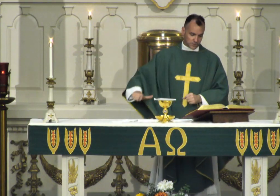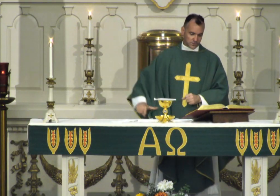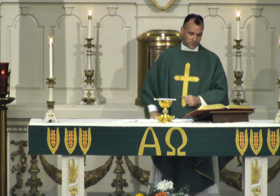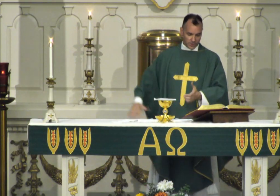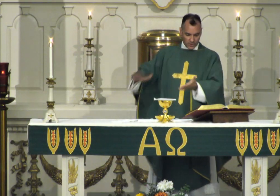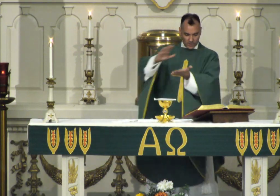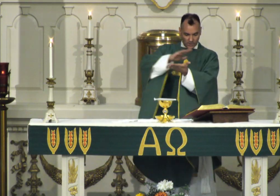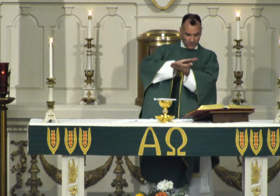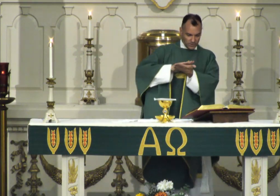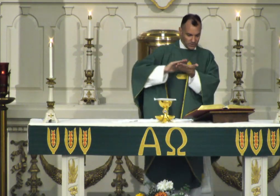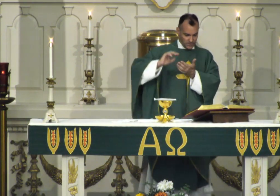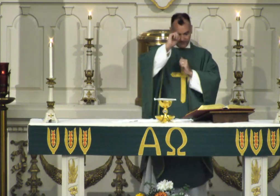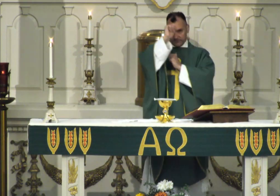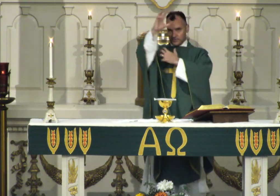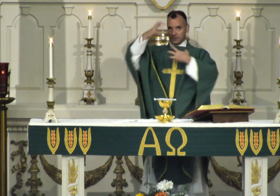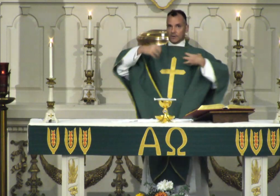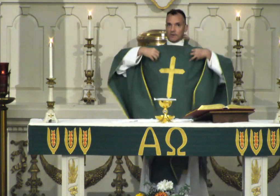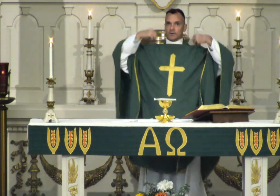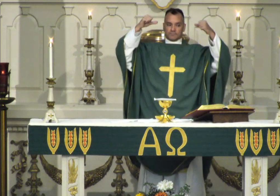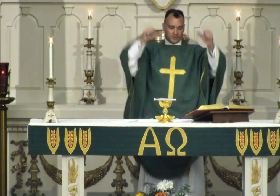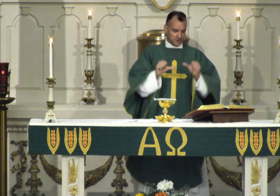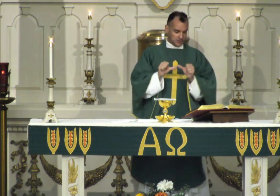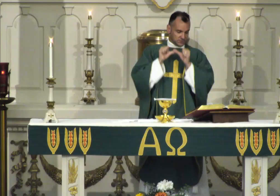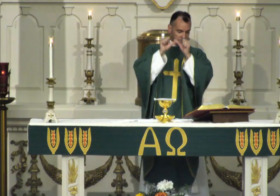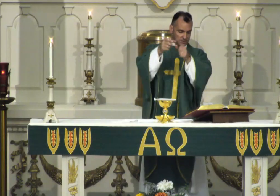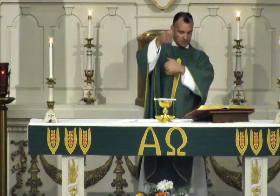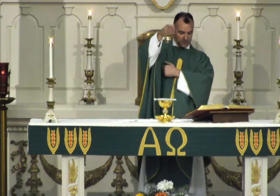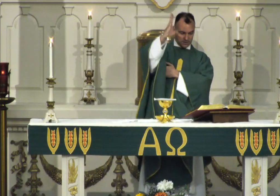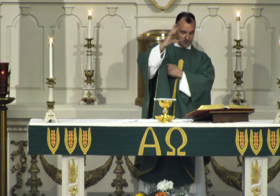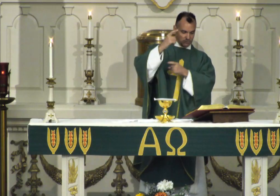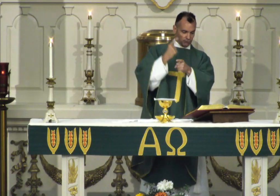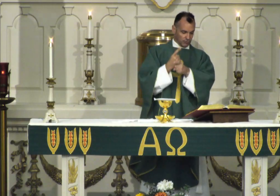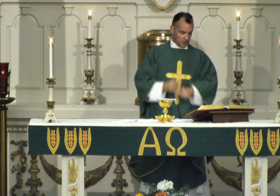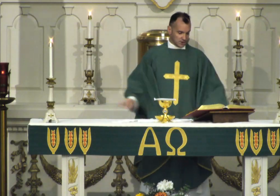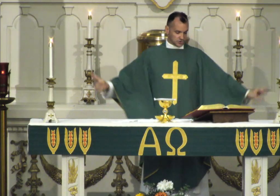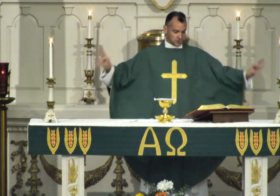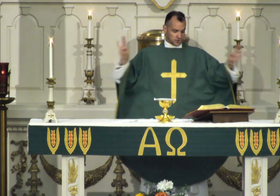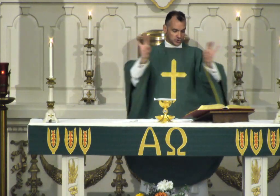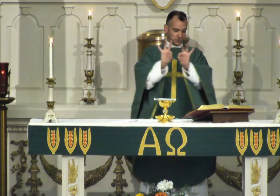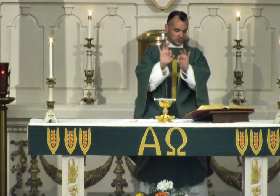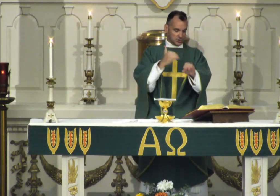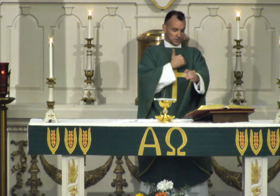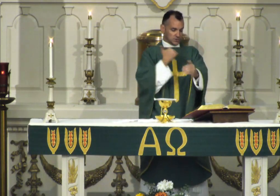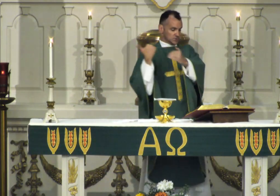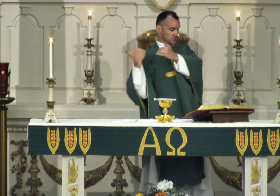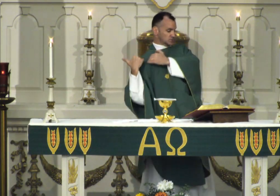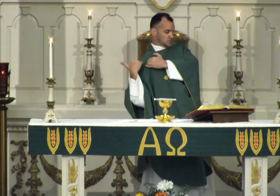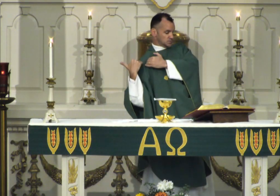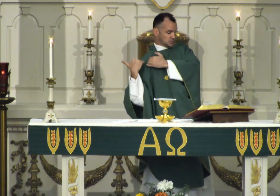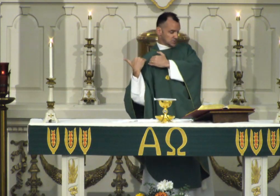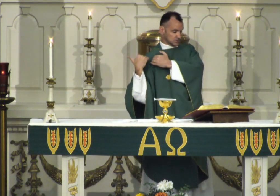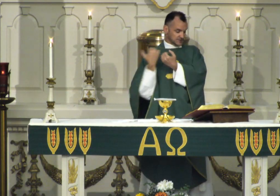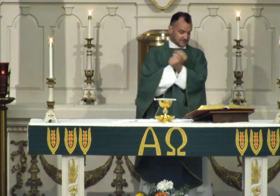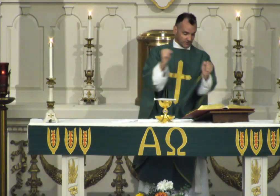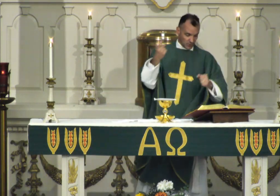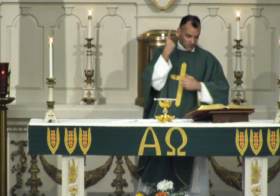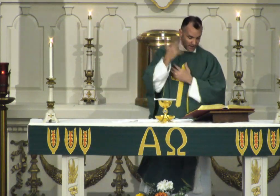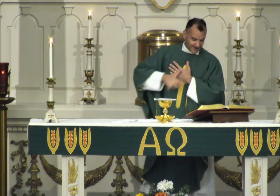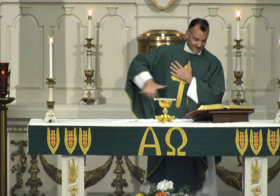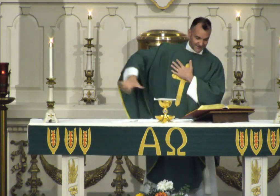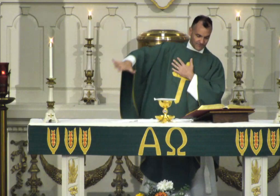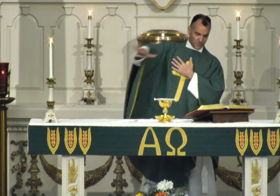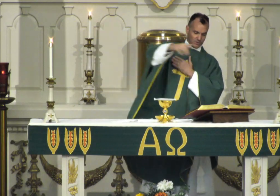It is truly right and just, our duty and our salvation, always and everywhere to give you thanks, Lord, Holy